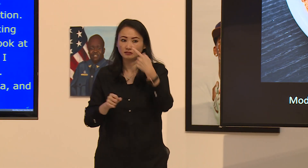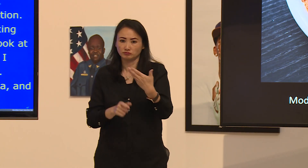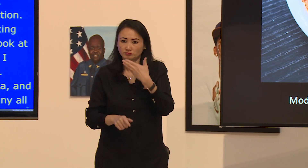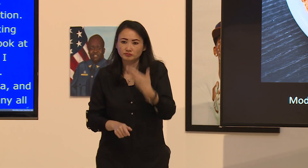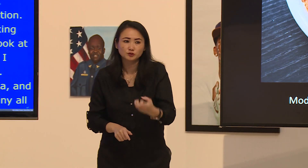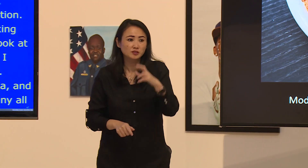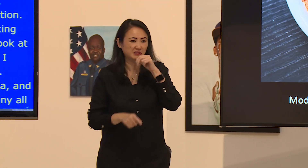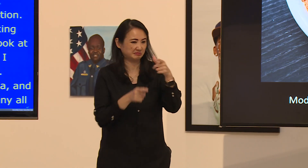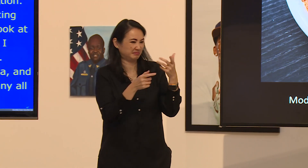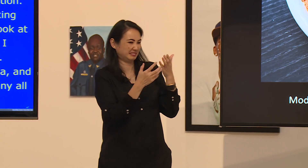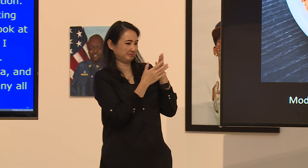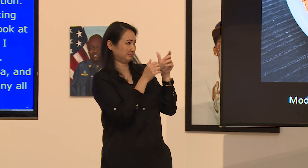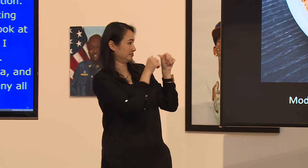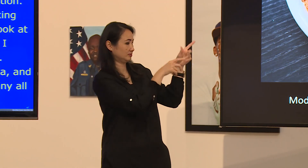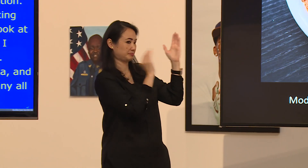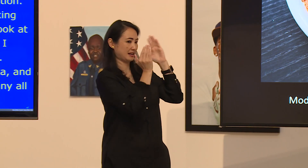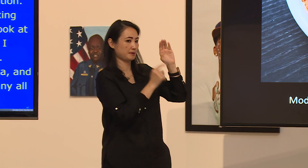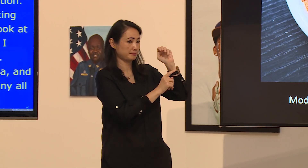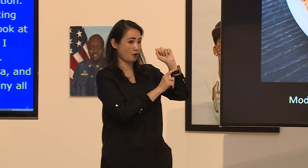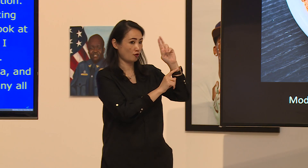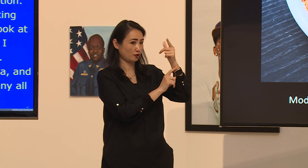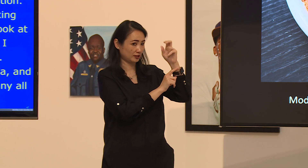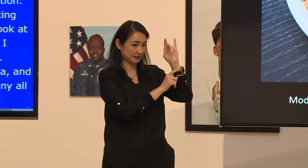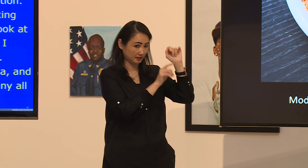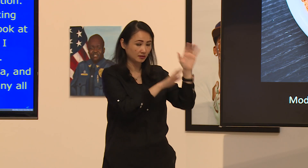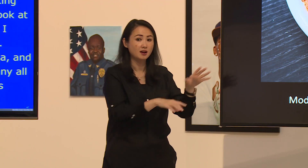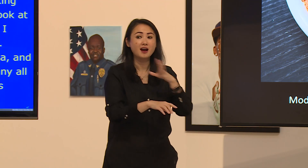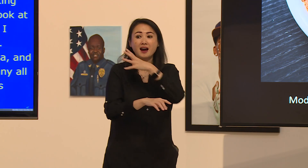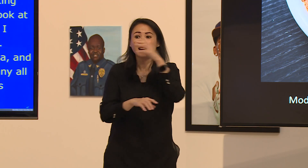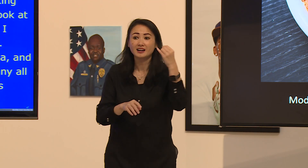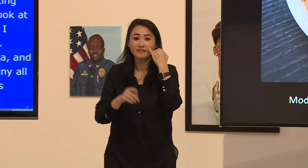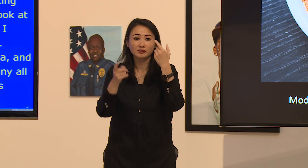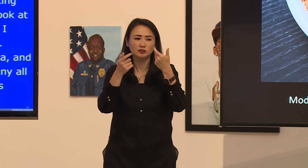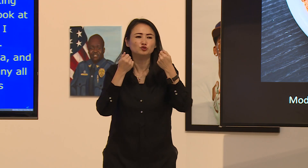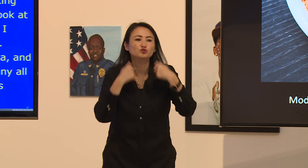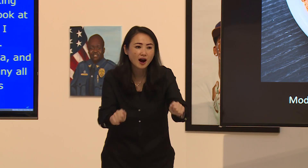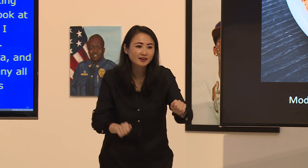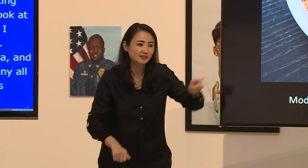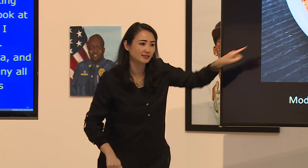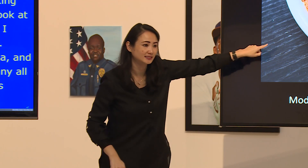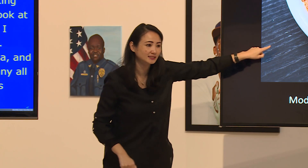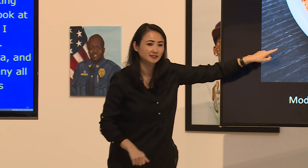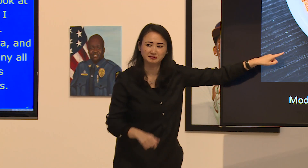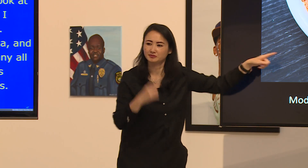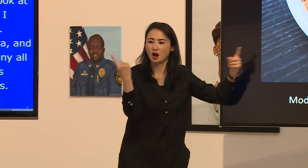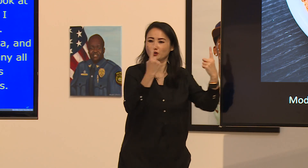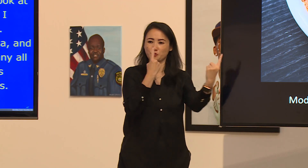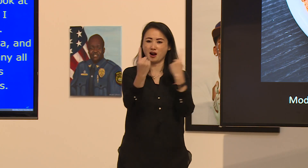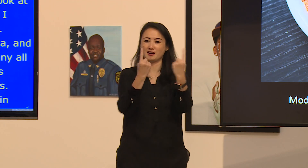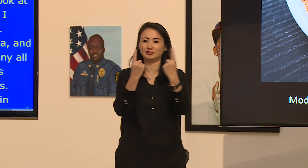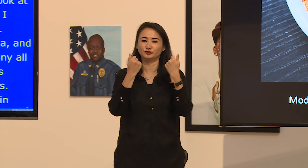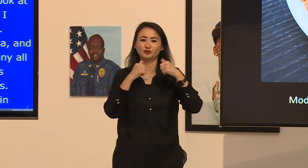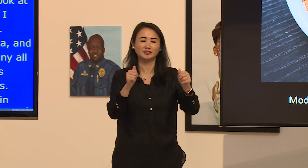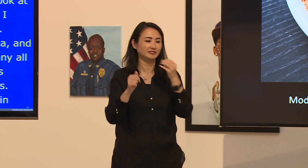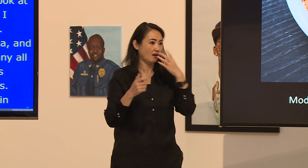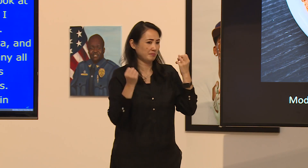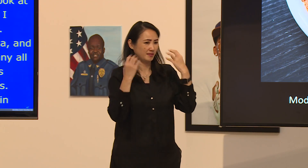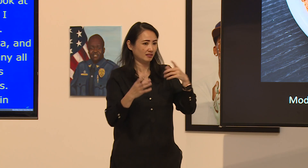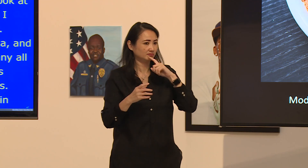within the taste. So what we try to do always is to have people, when they come here, experience a